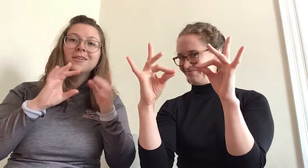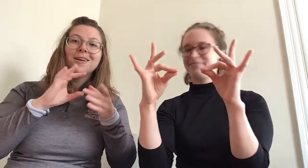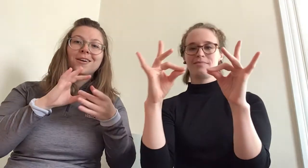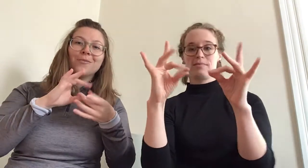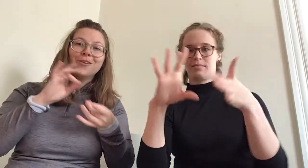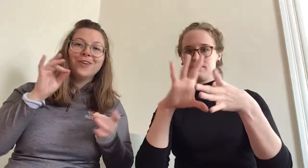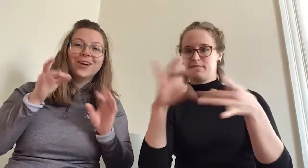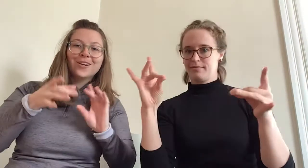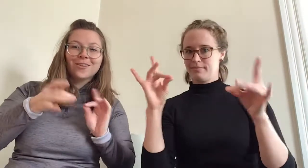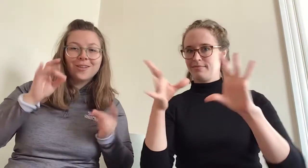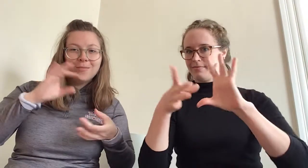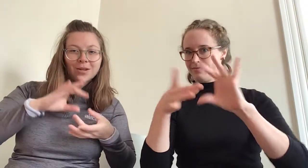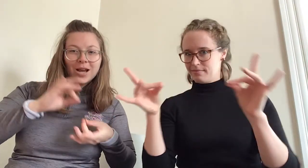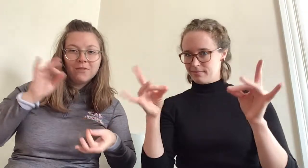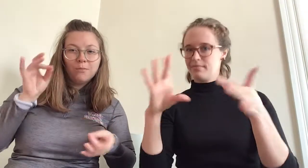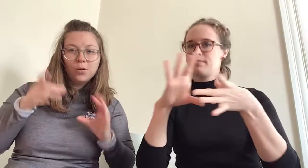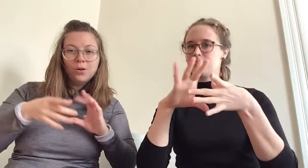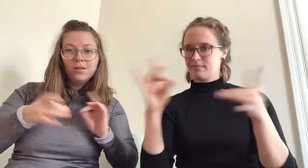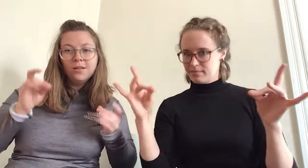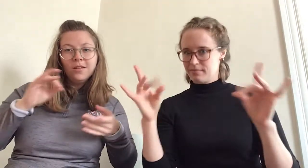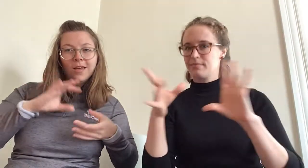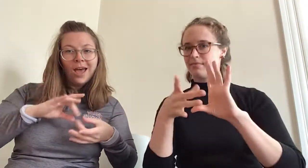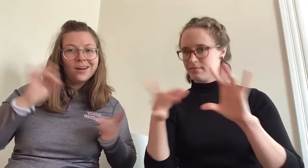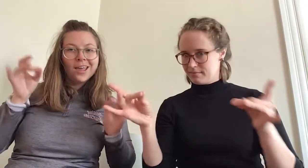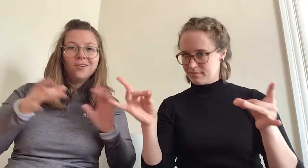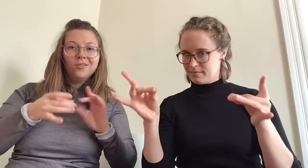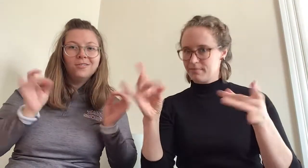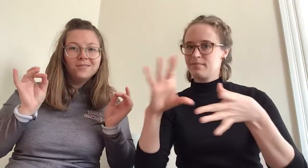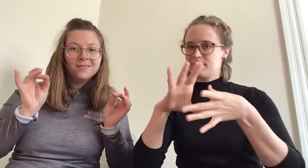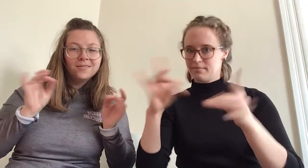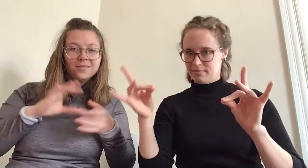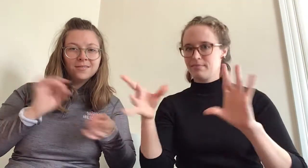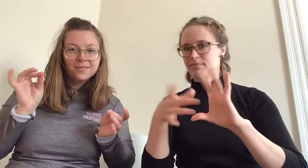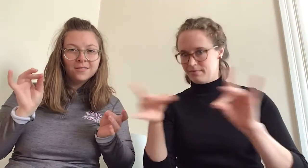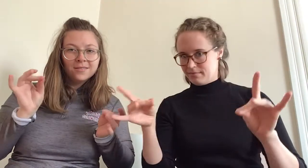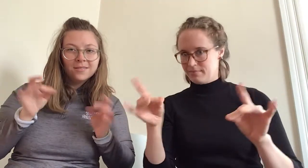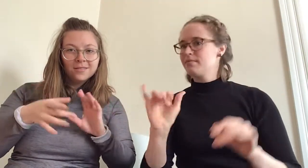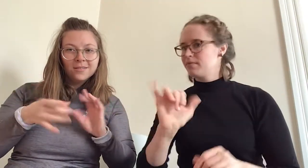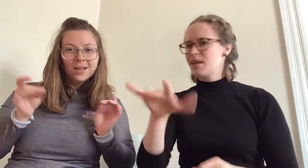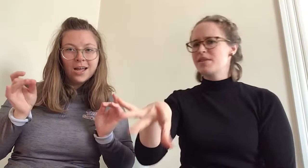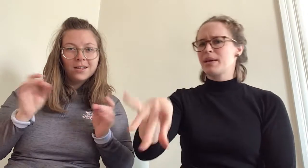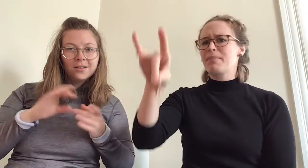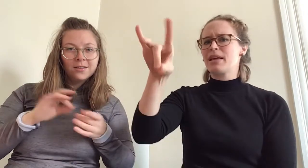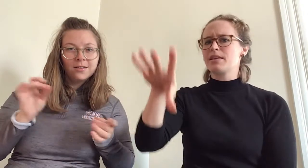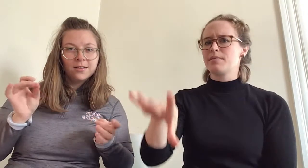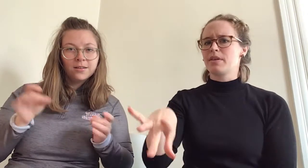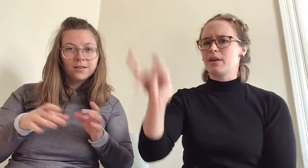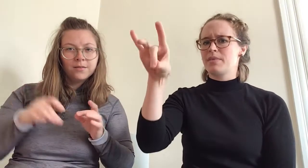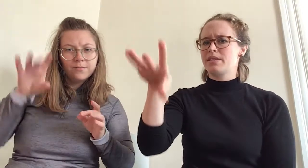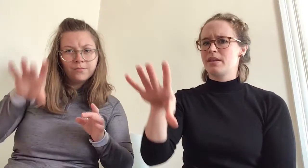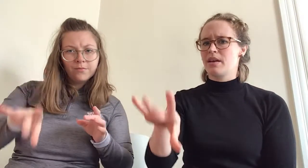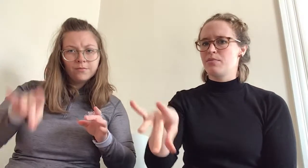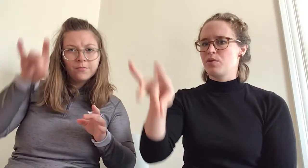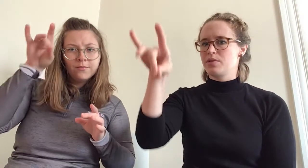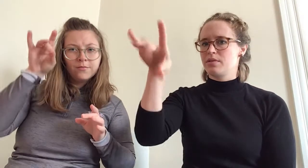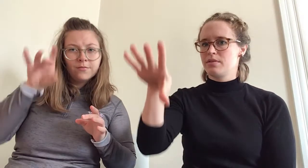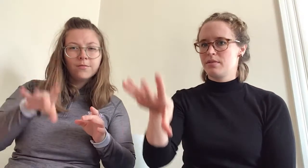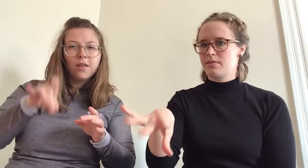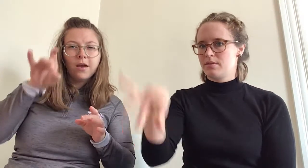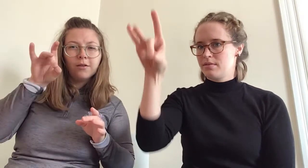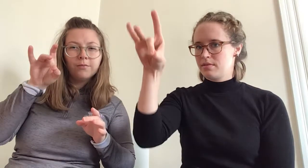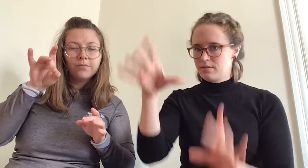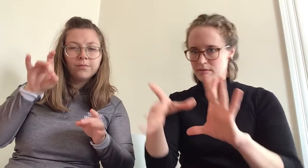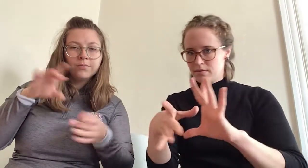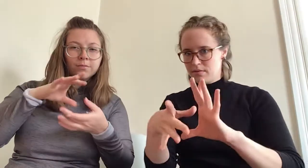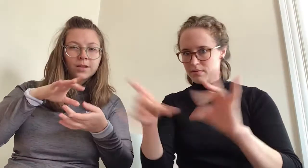called, your middle finger and your thumb, and you kind of pull at an angle. Same as like picking something up. That's the kind of motion.